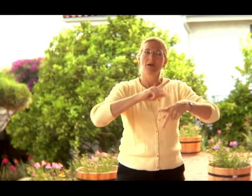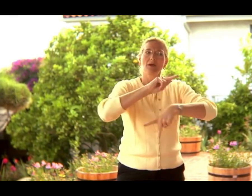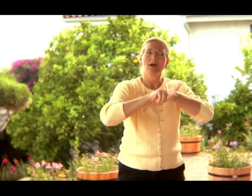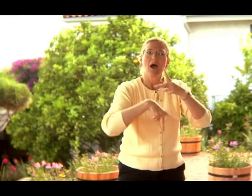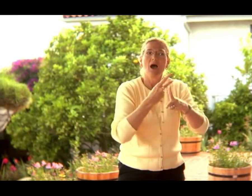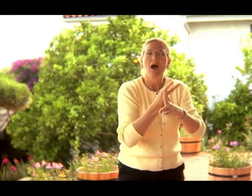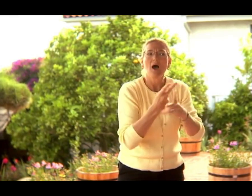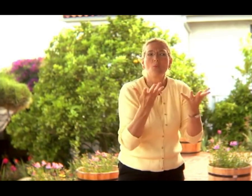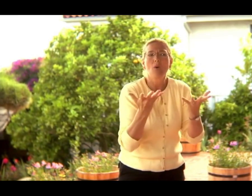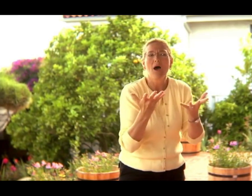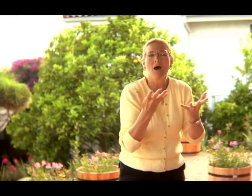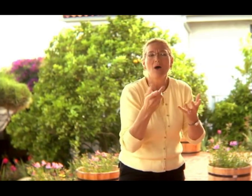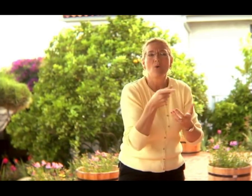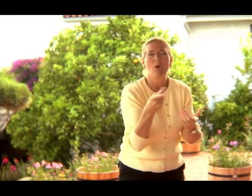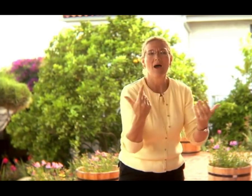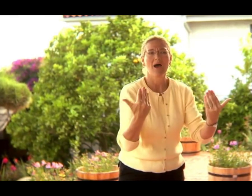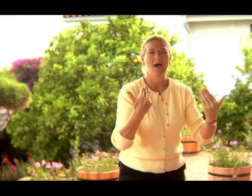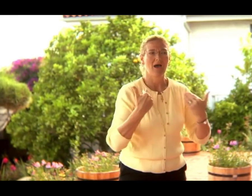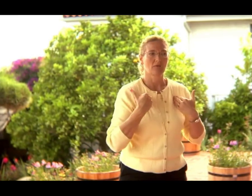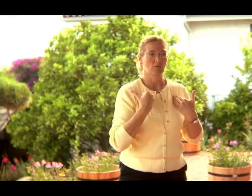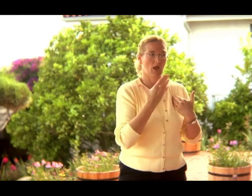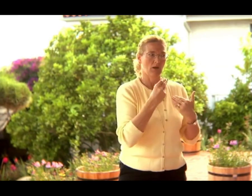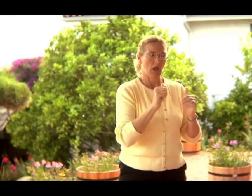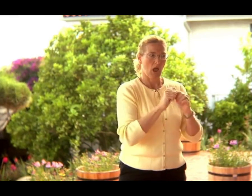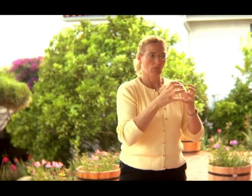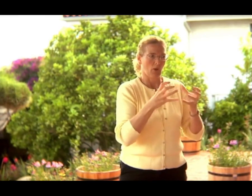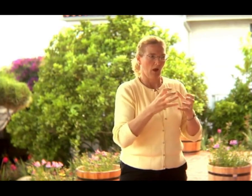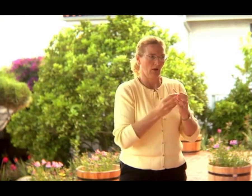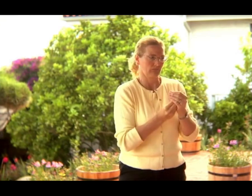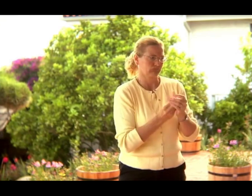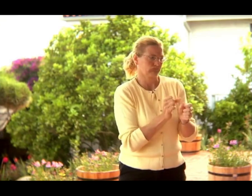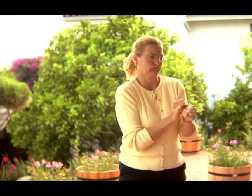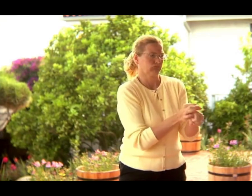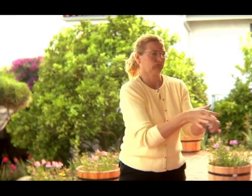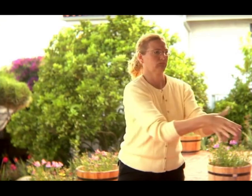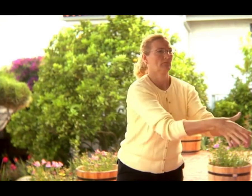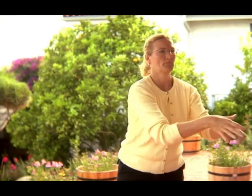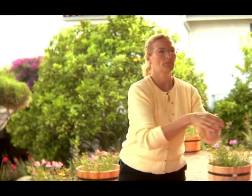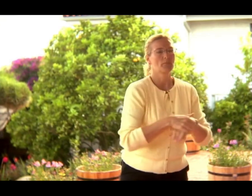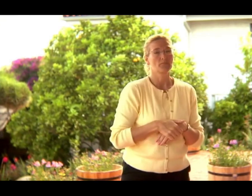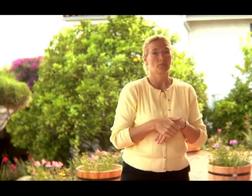The treatment selected will depend on what type of skin cancer you have and how much it has grown.